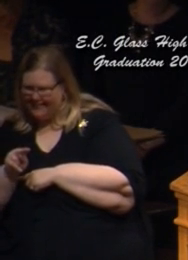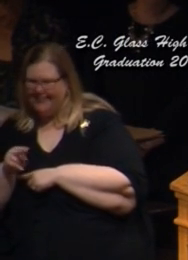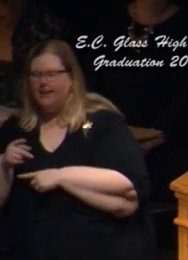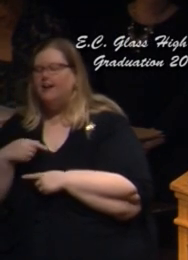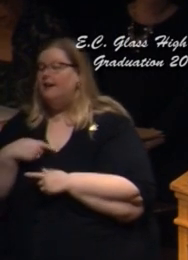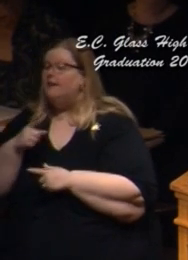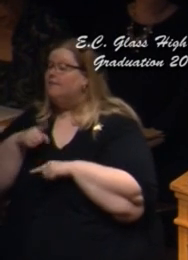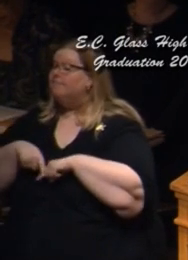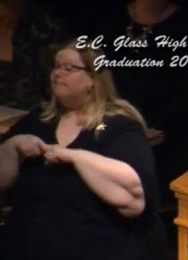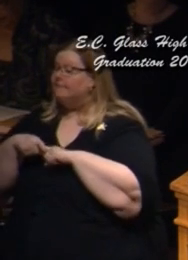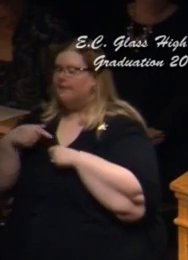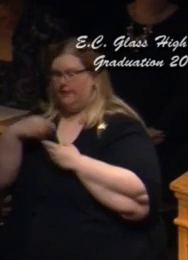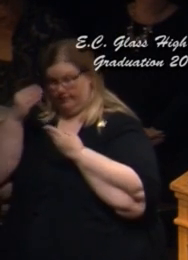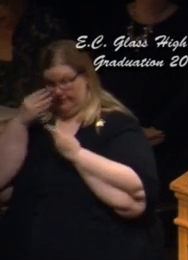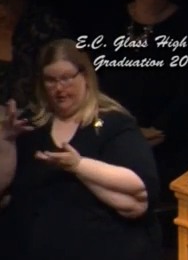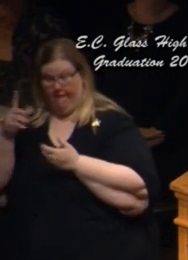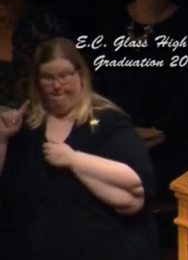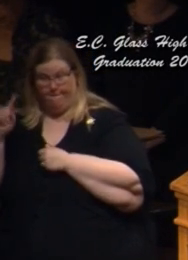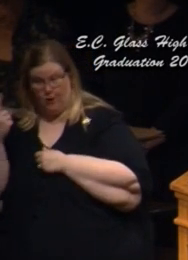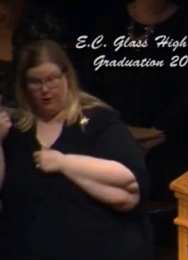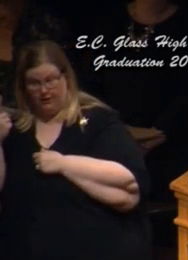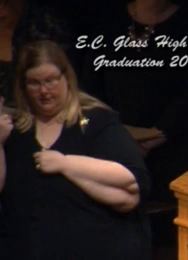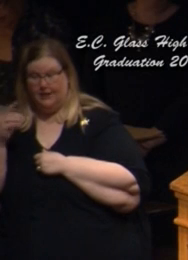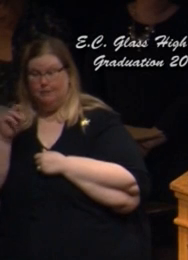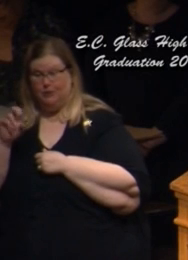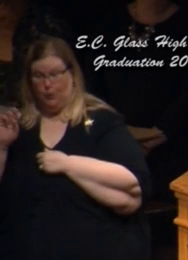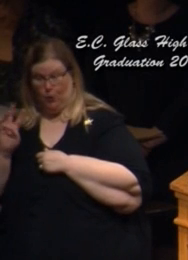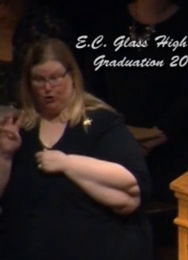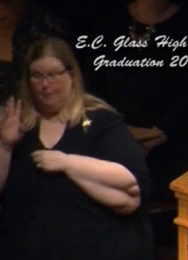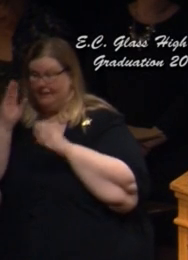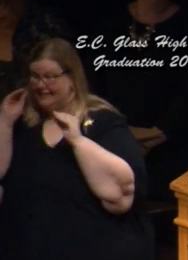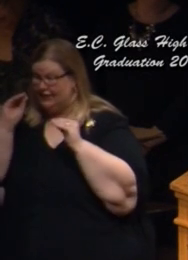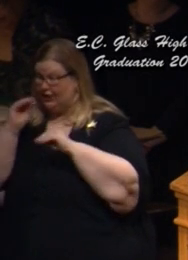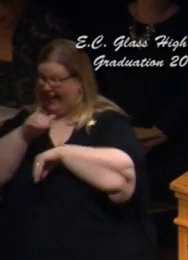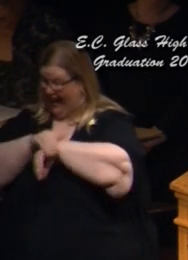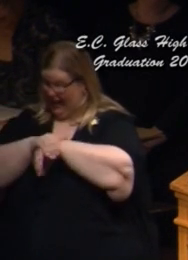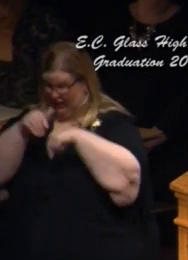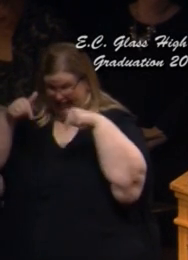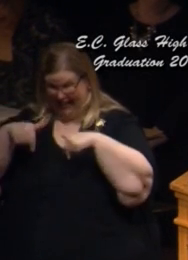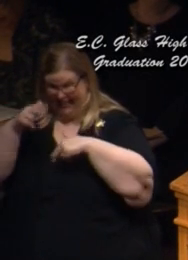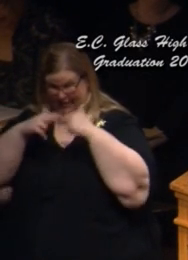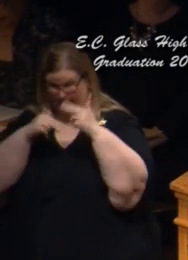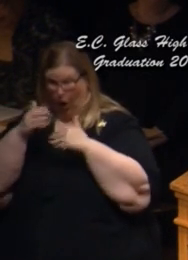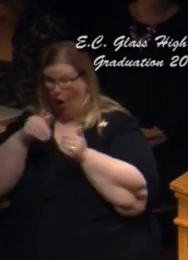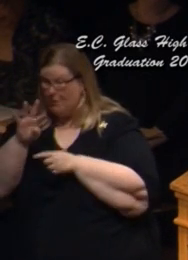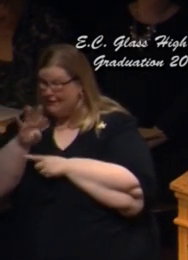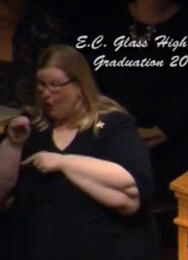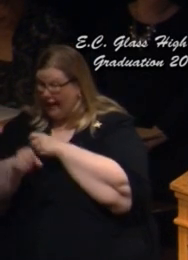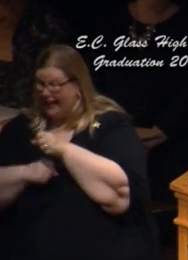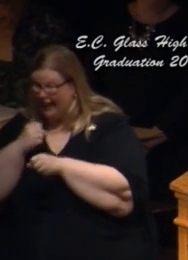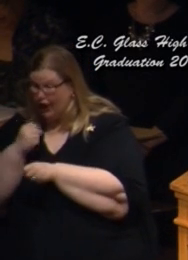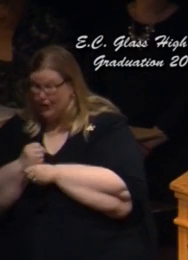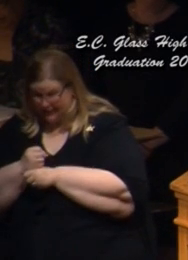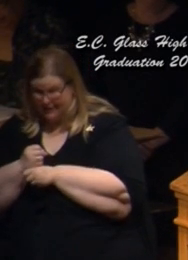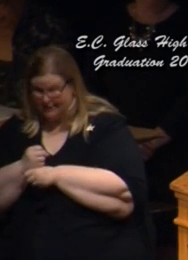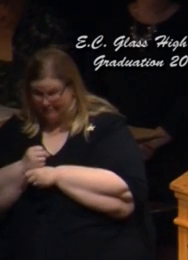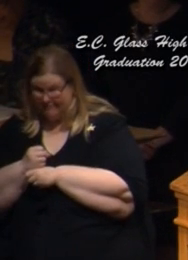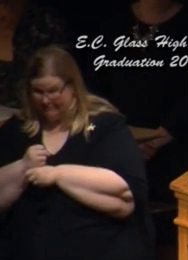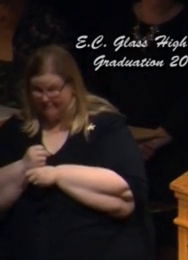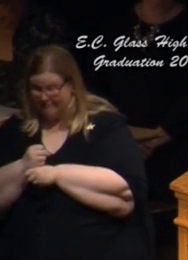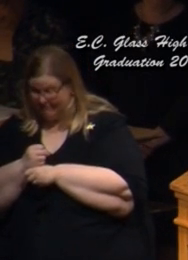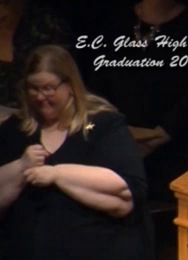just pause right here and let you know that, first of all, Mrs. Worsham has been teaching English in this building for almost 40 years.